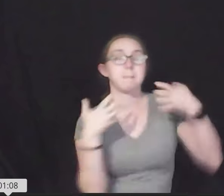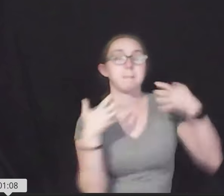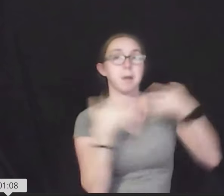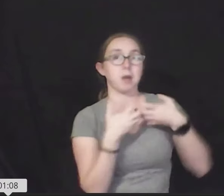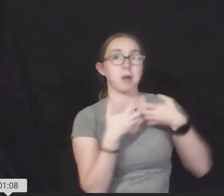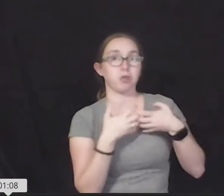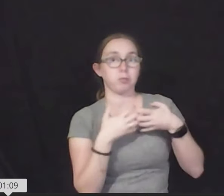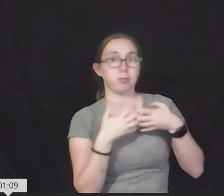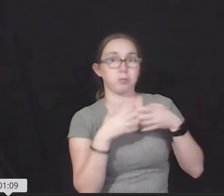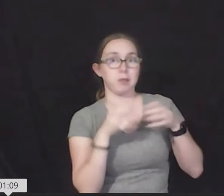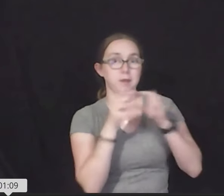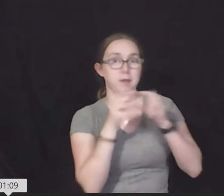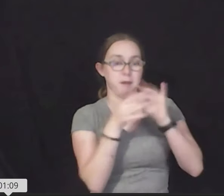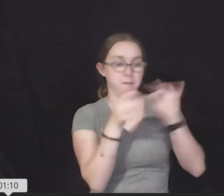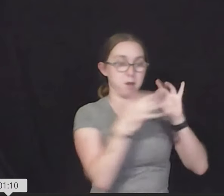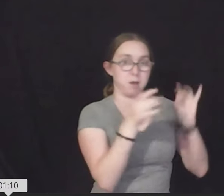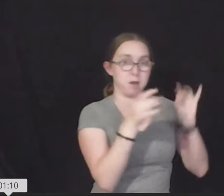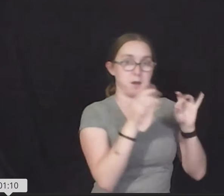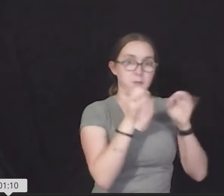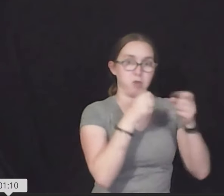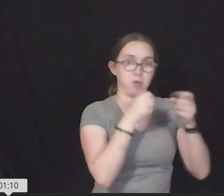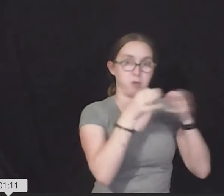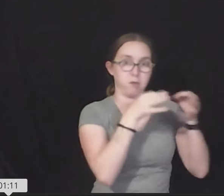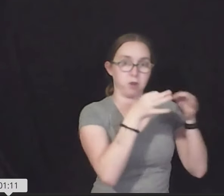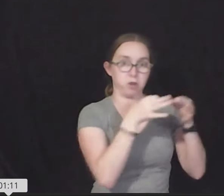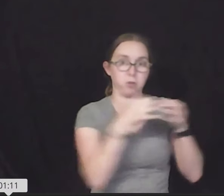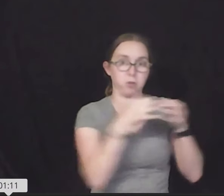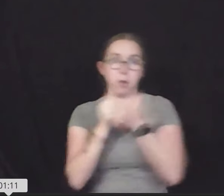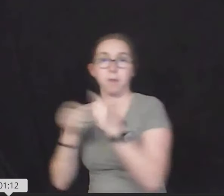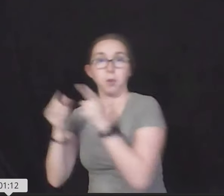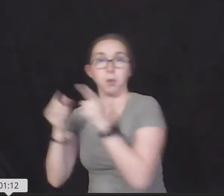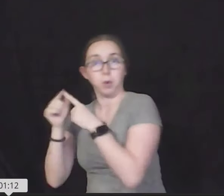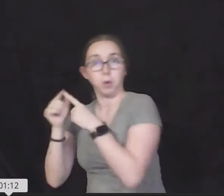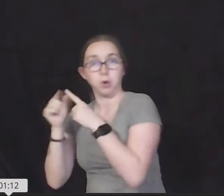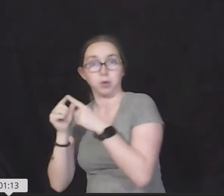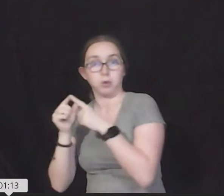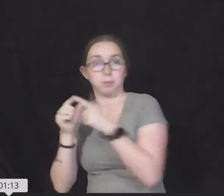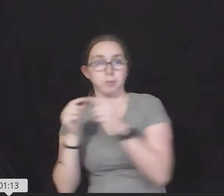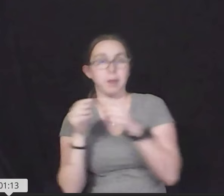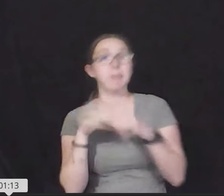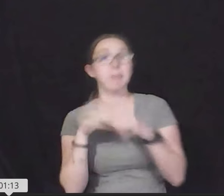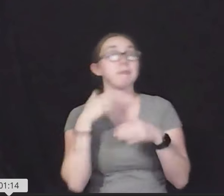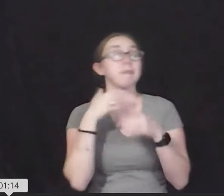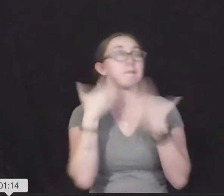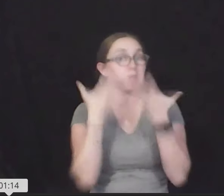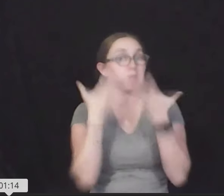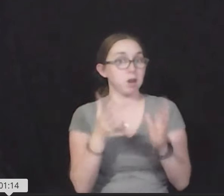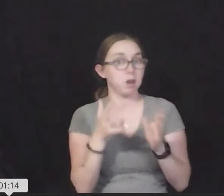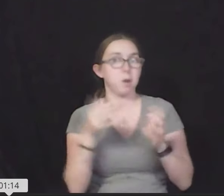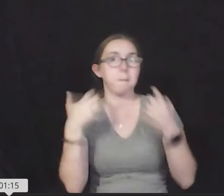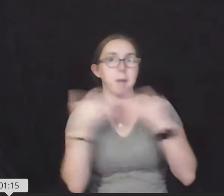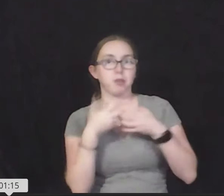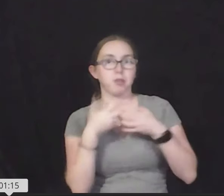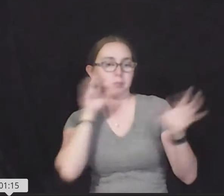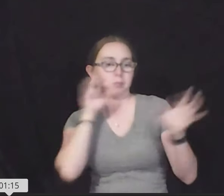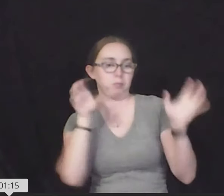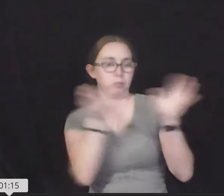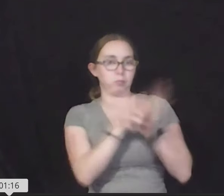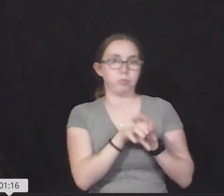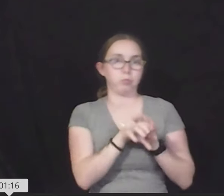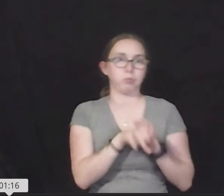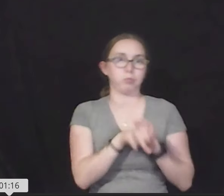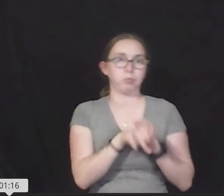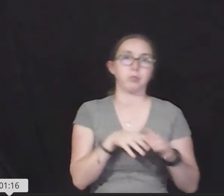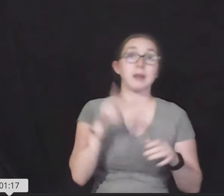easel to the definitions up here, and then when we get done, we're going to try and match some pictures to the definitions also. Okay? So let's see, Keegan, can you